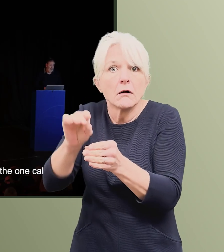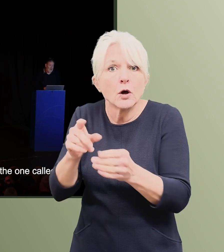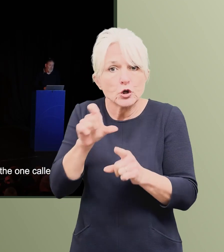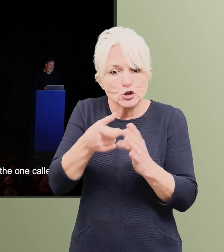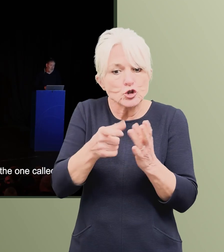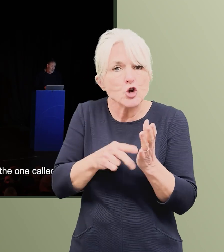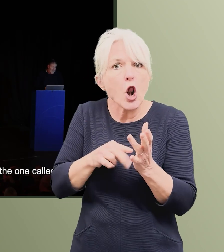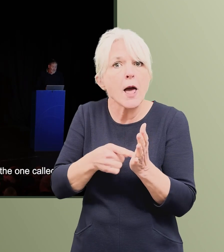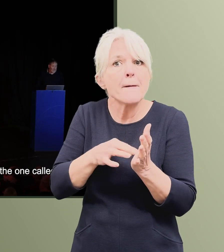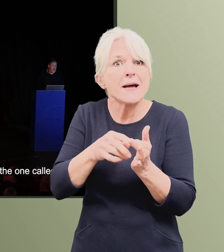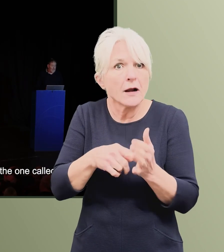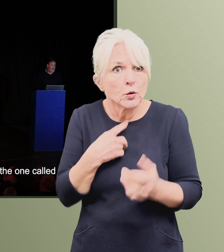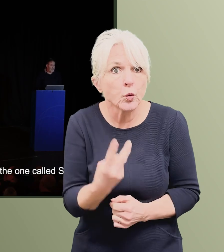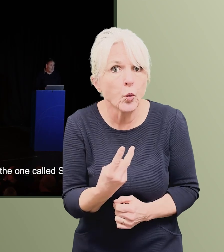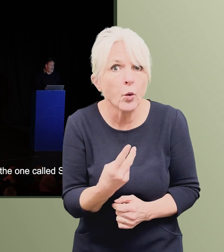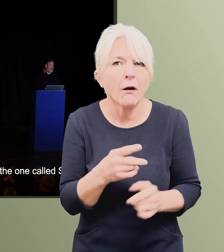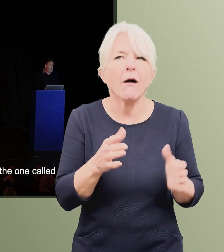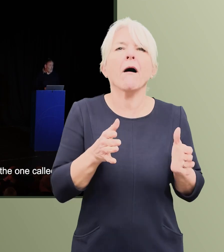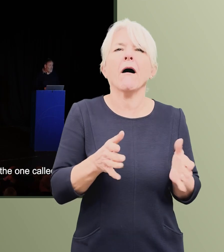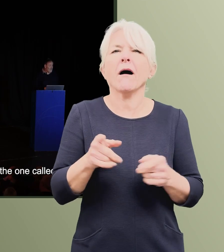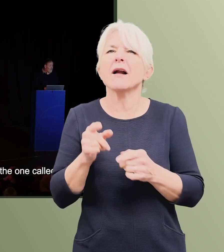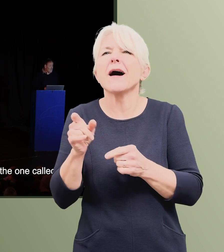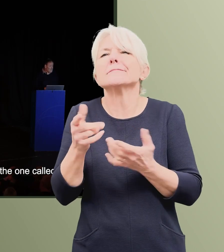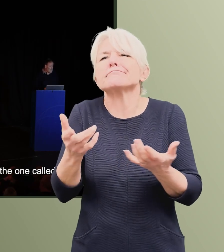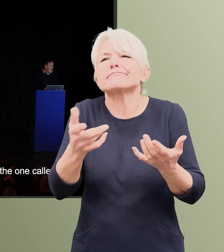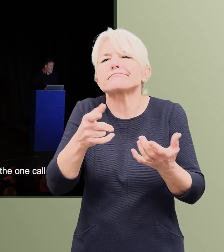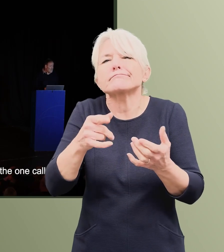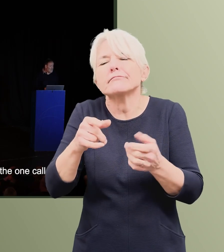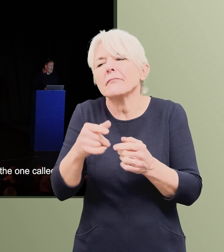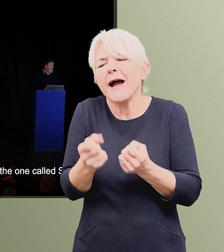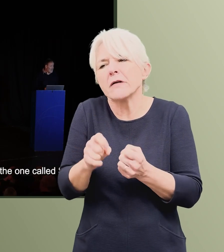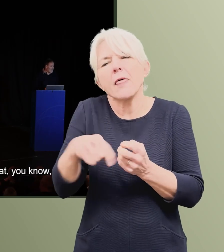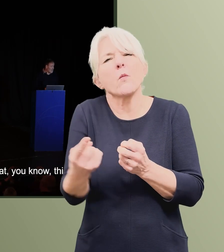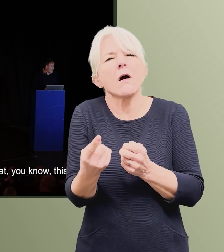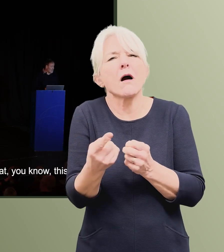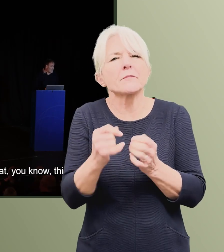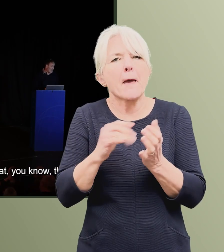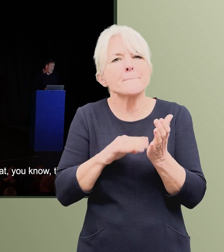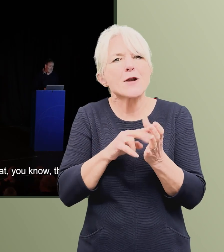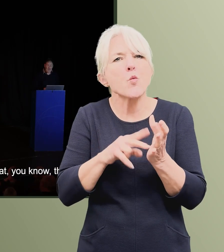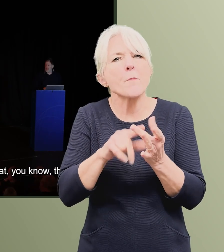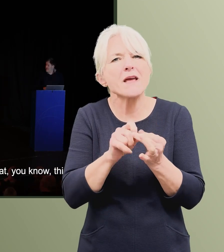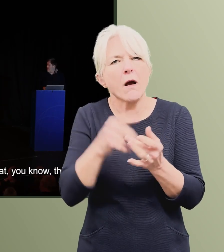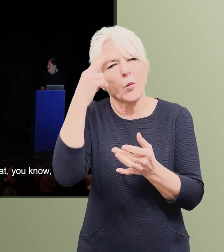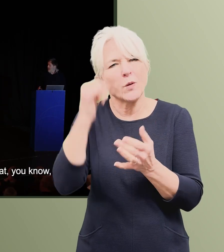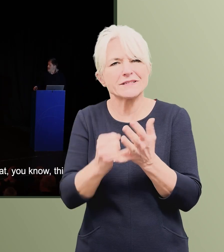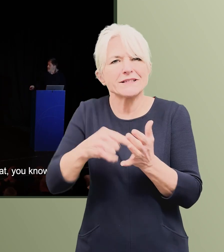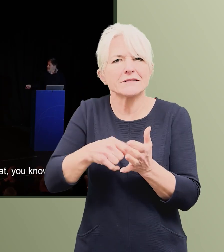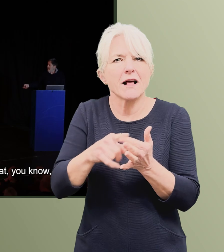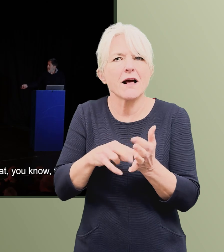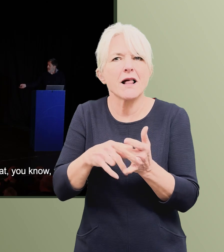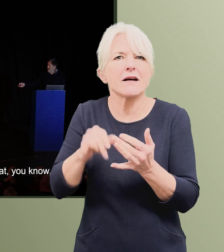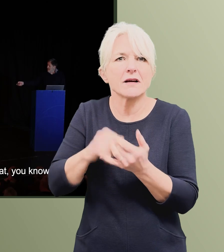is probably could be a double dolmen, similar to the one called St Elvis, which is down near Manorbier, to think about. So